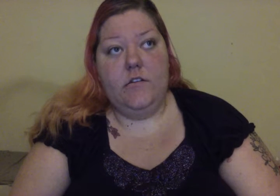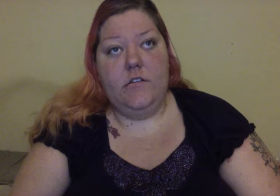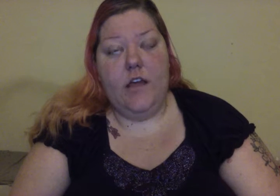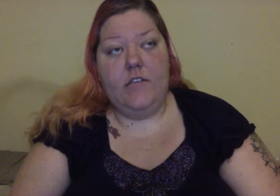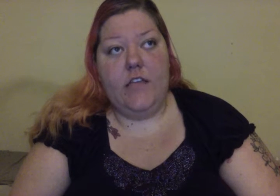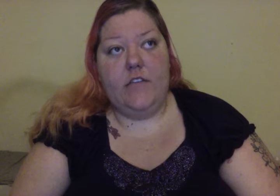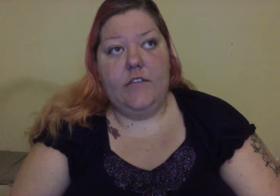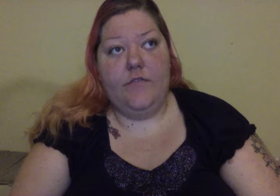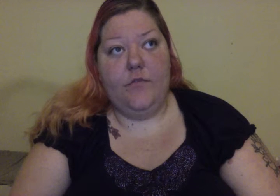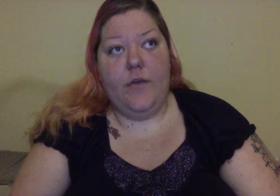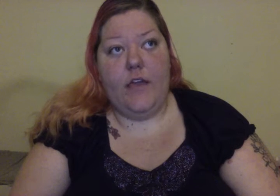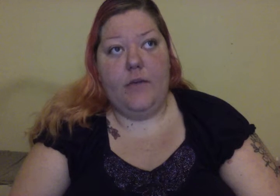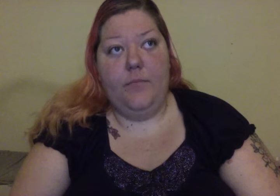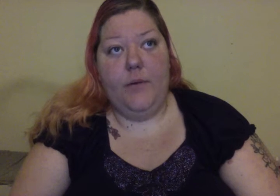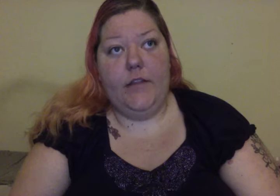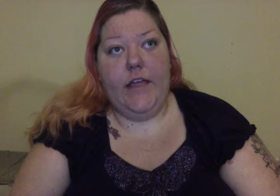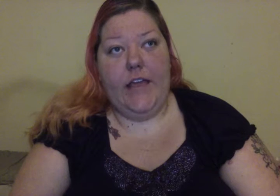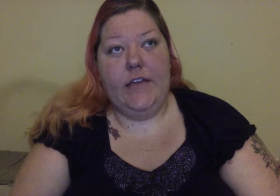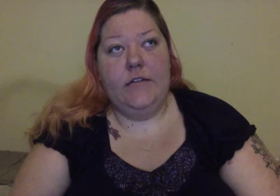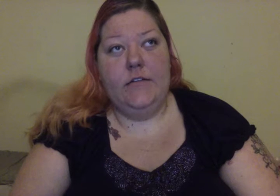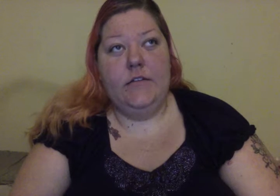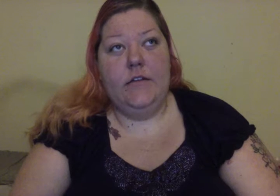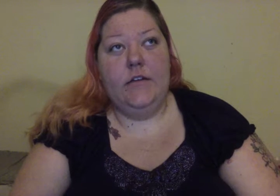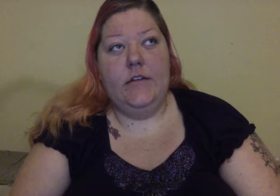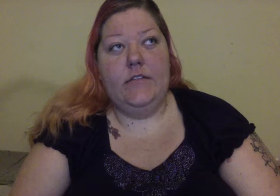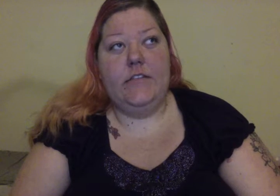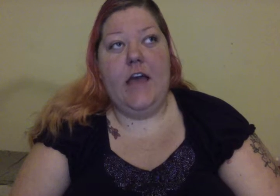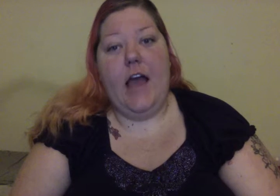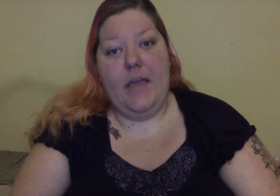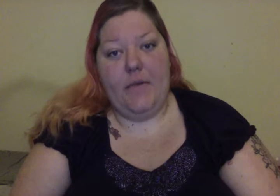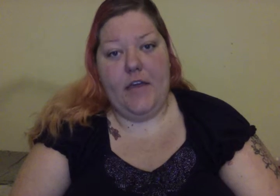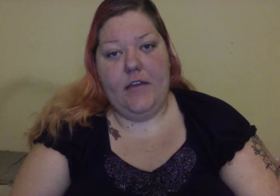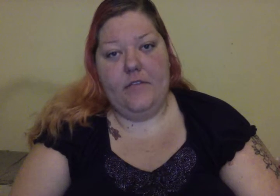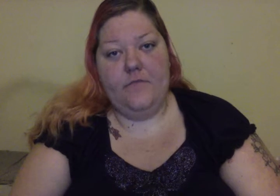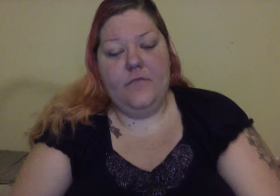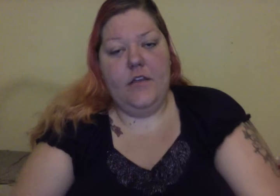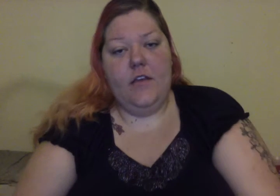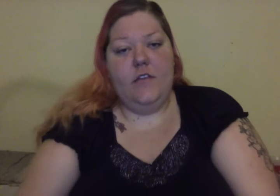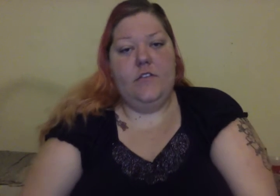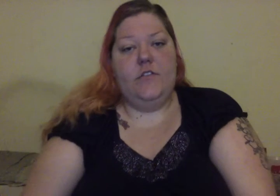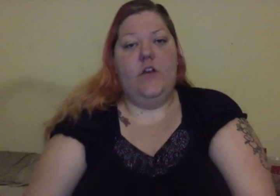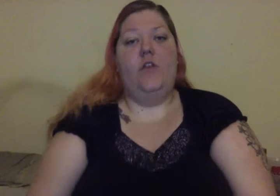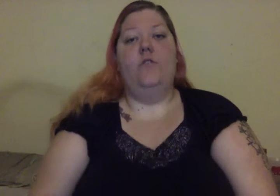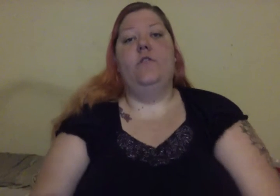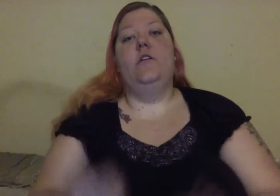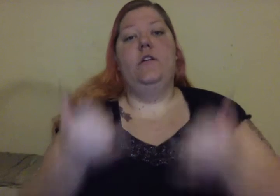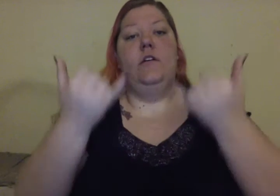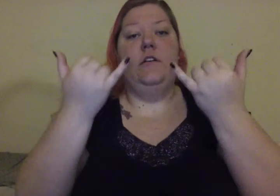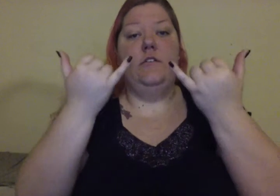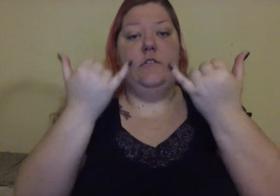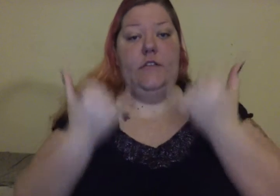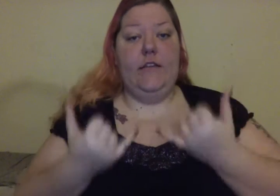not days of the week, but, like, timing. So,